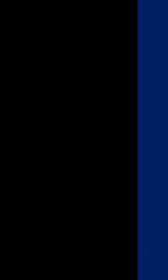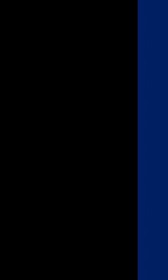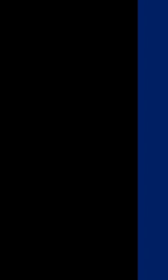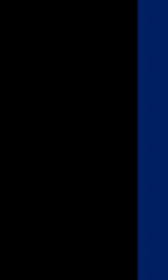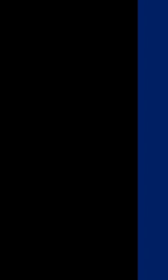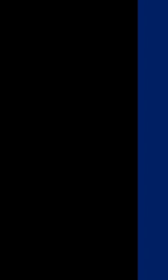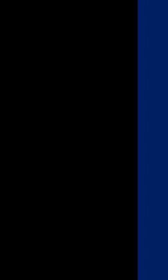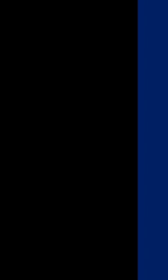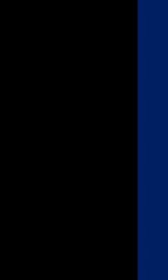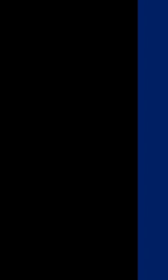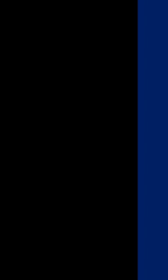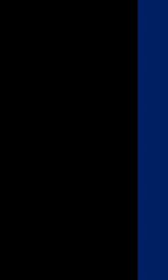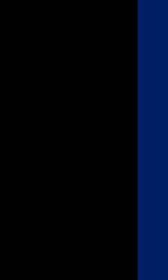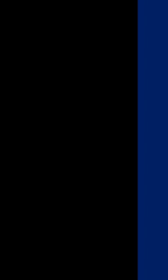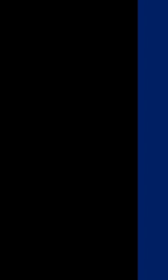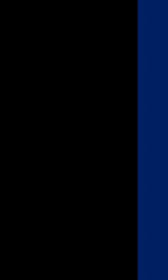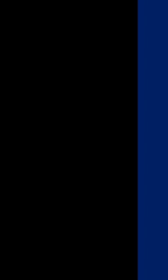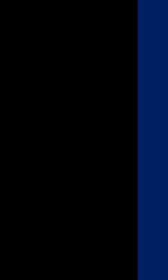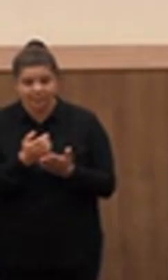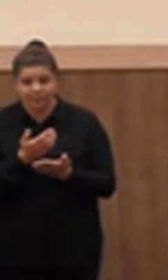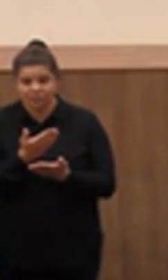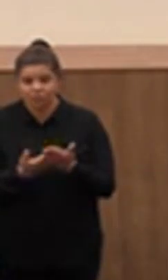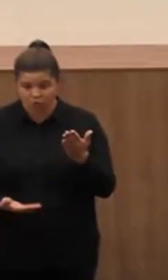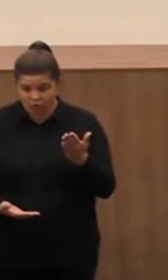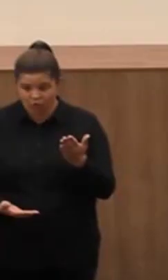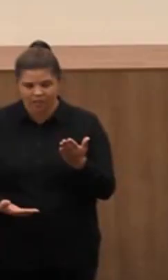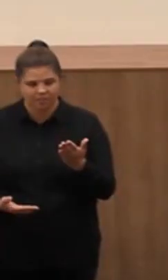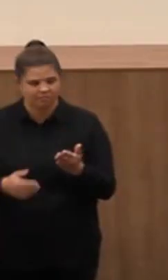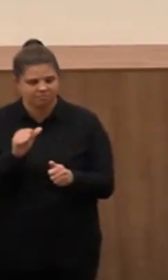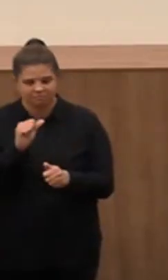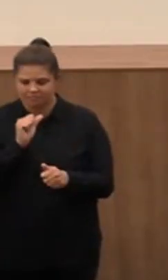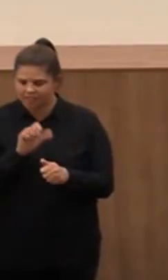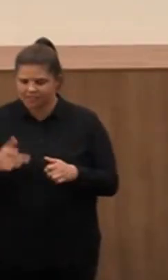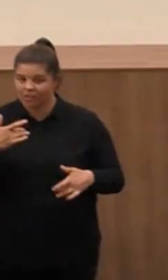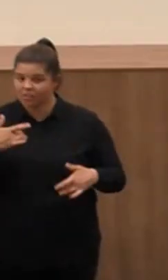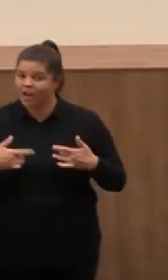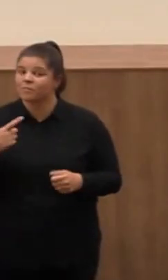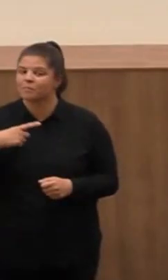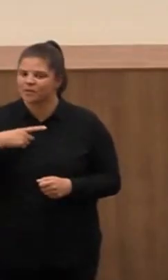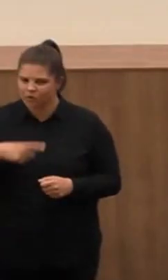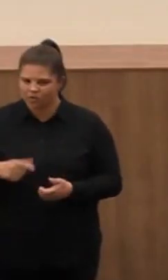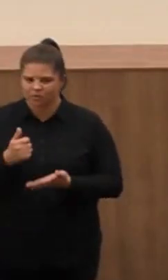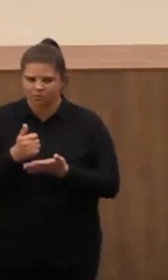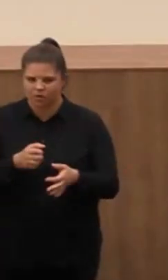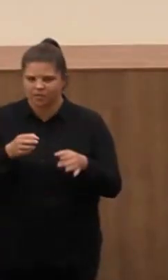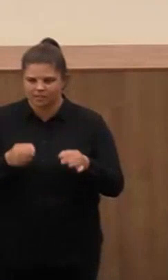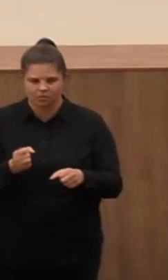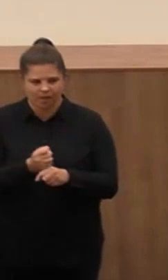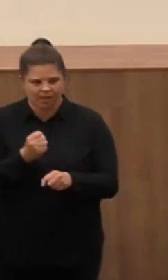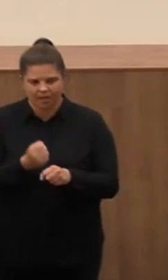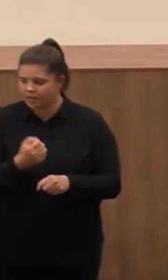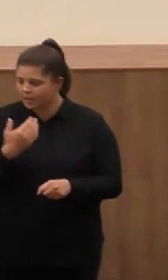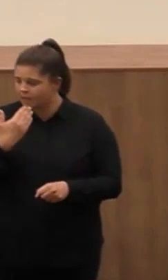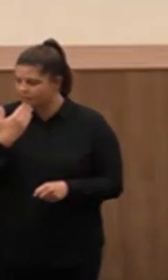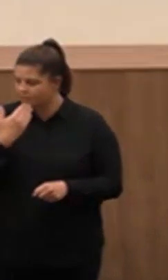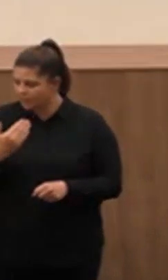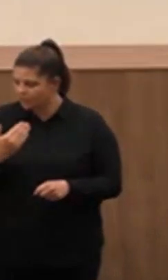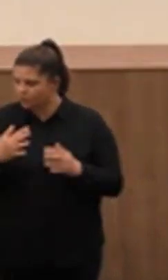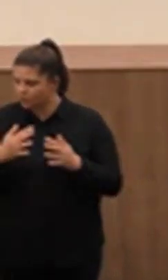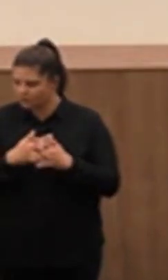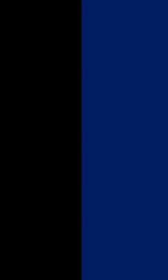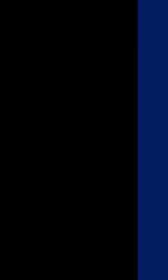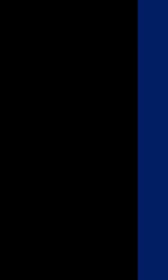of Paul, who lives a vibrant life with the help of supported decision making. Thank you, WA Individualised Service